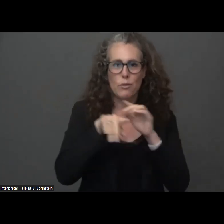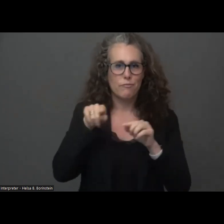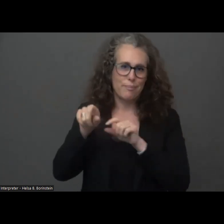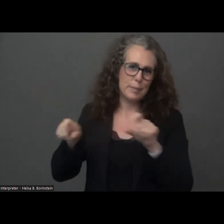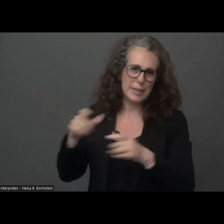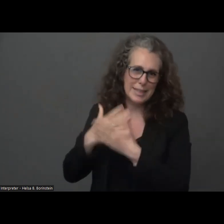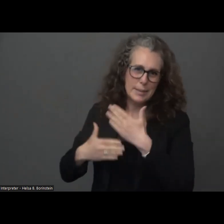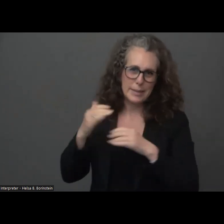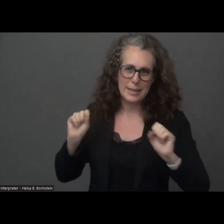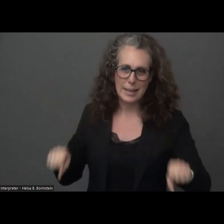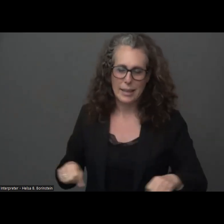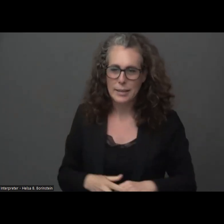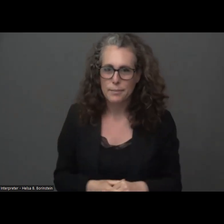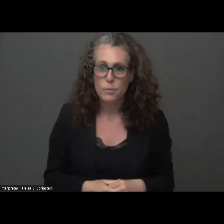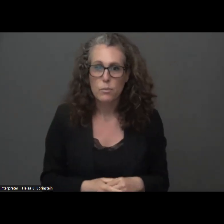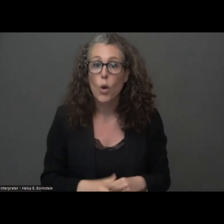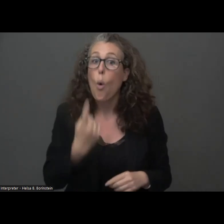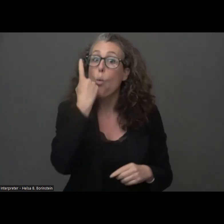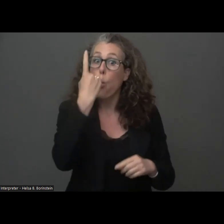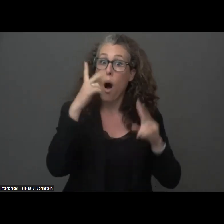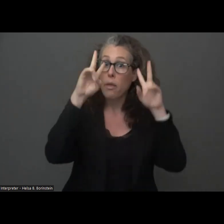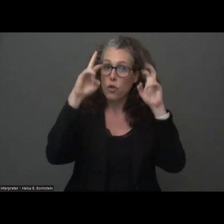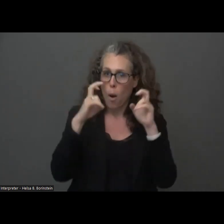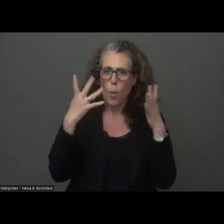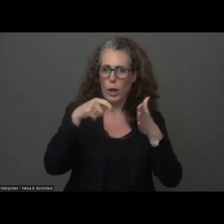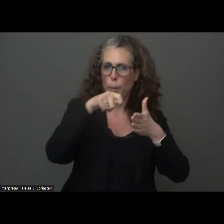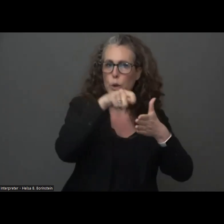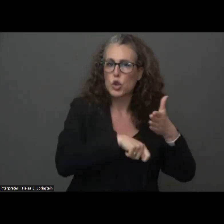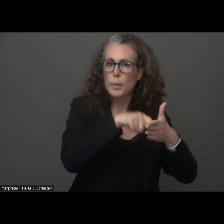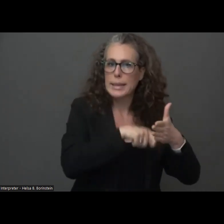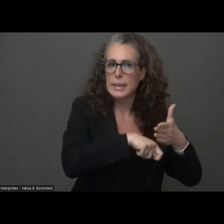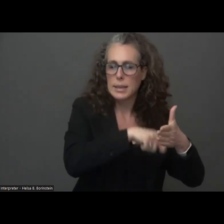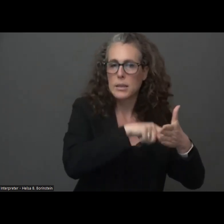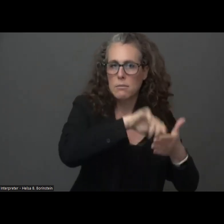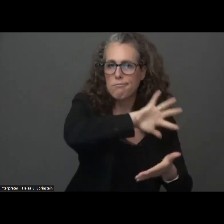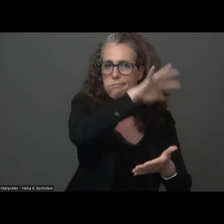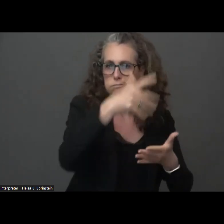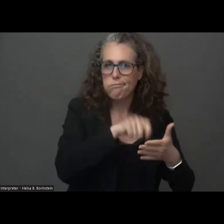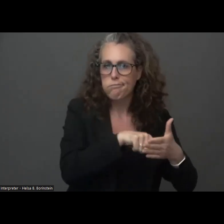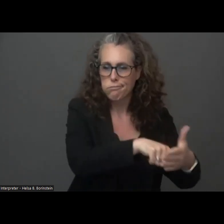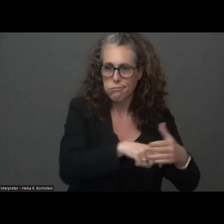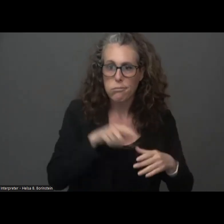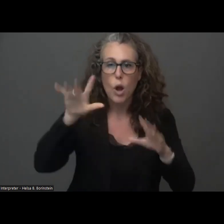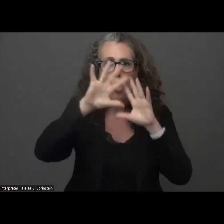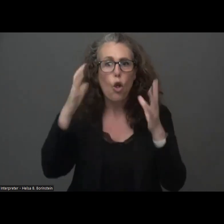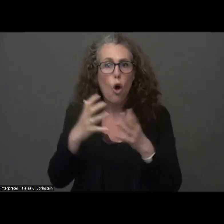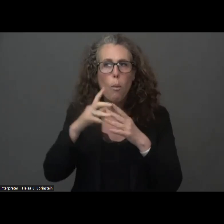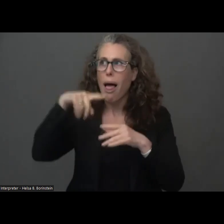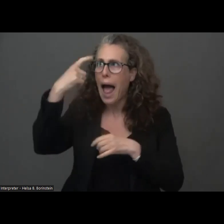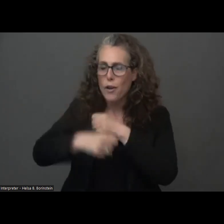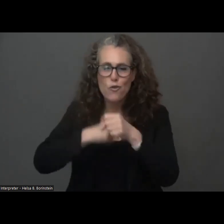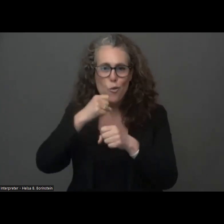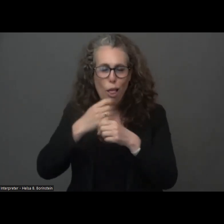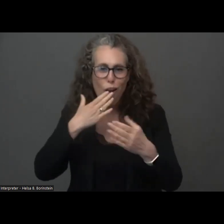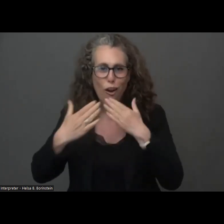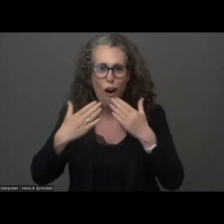on. And just also for you to know, at our Global Annual Conference 2024 at the end of November,